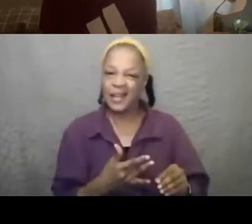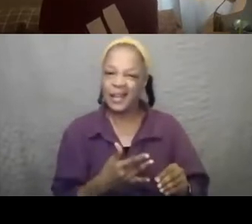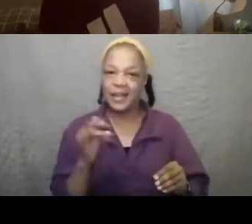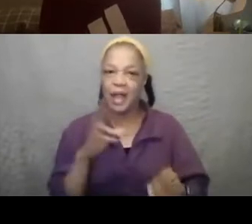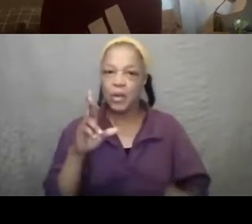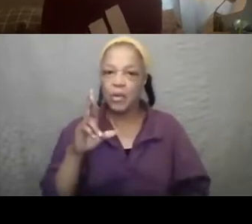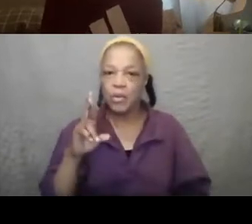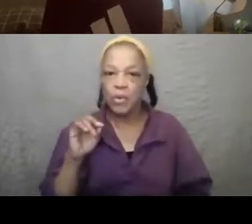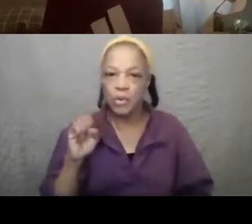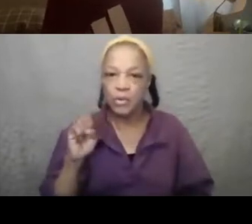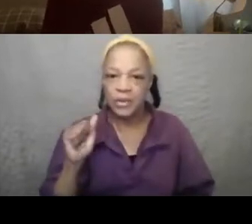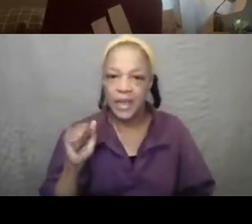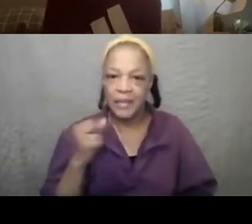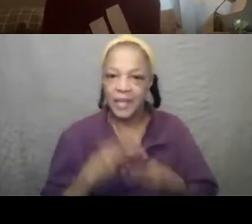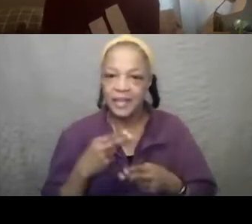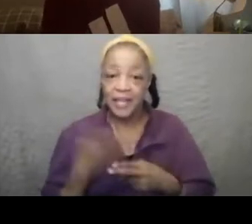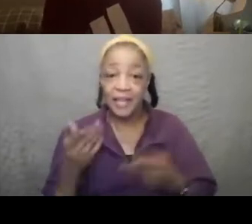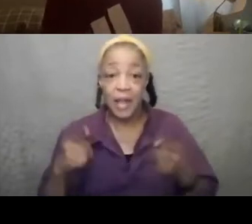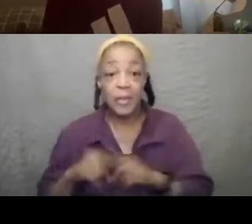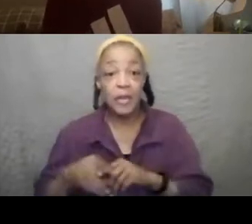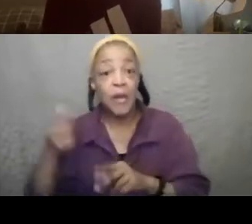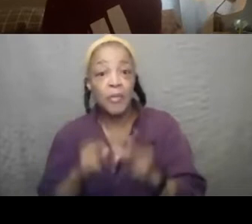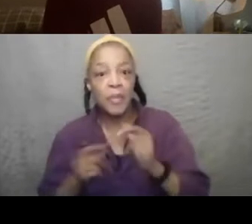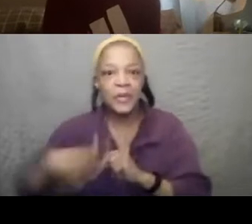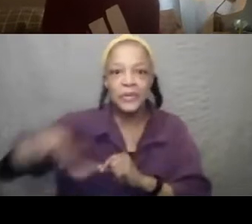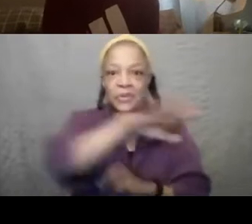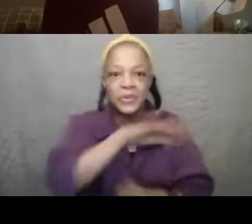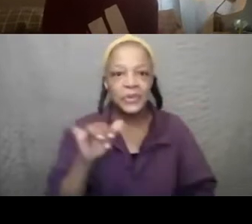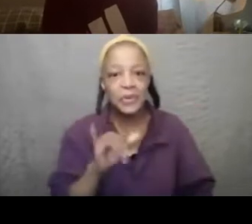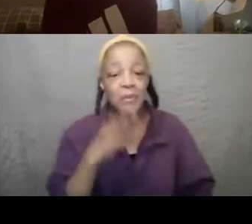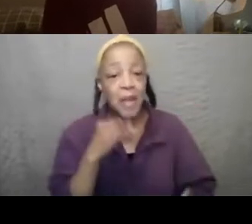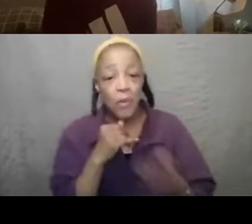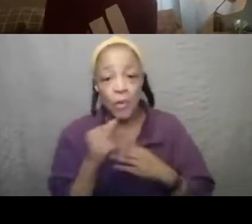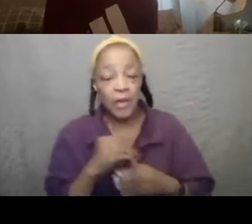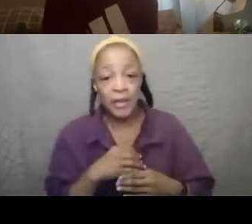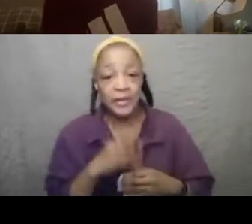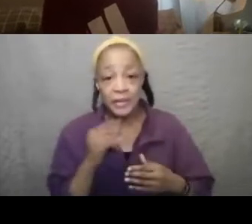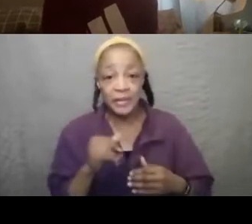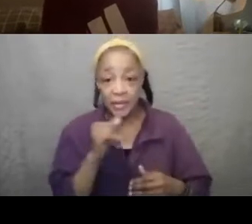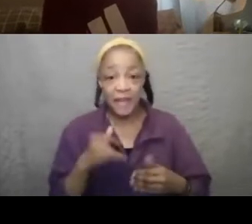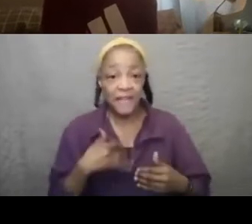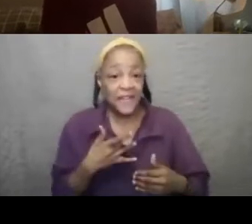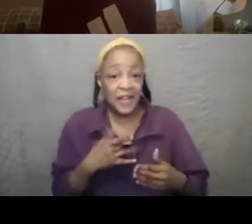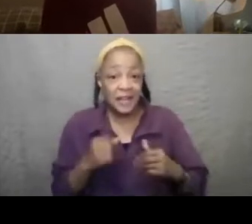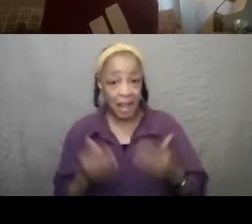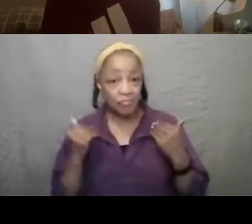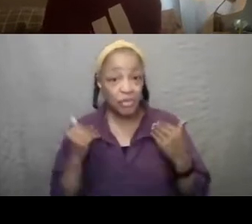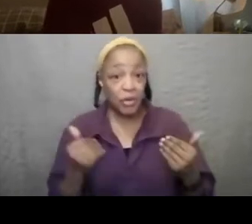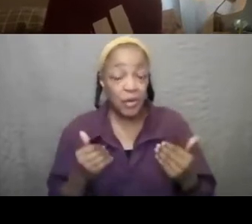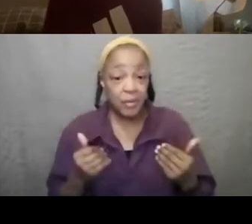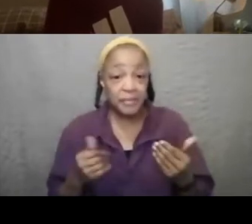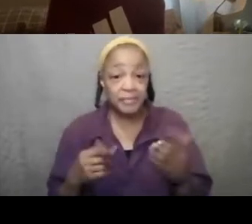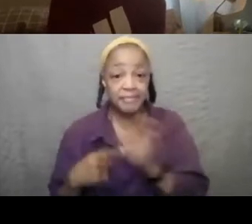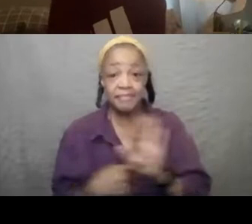looked into stuff, that things are happening to other people who maybe won't come forward. So just by coming forward and raising an